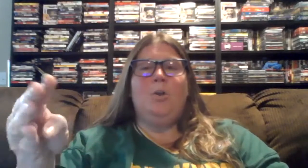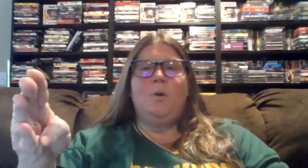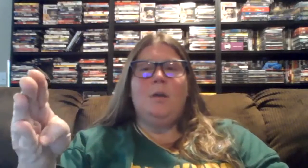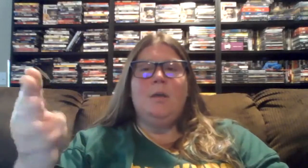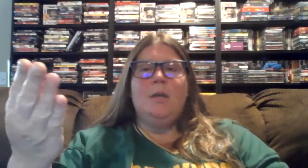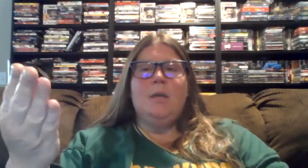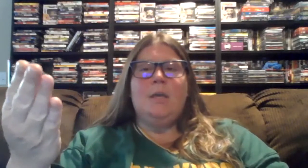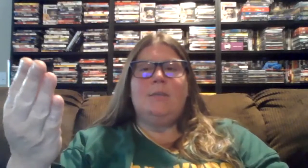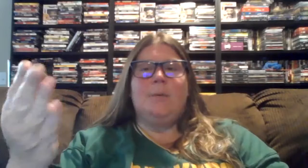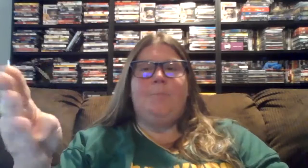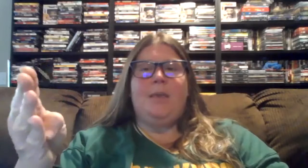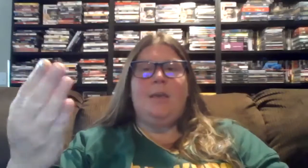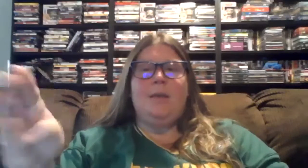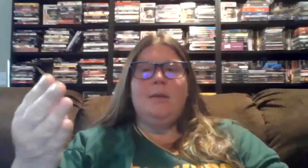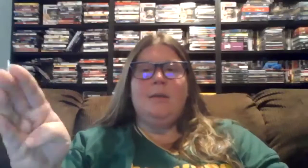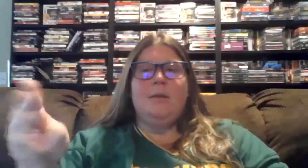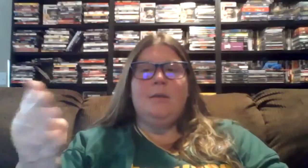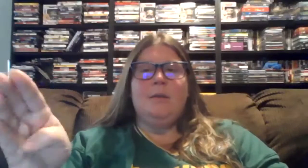Blue is a B.